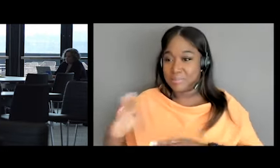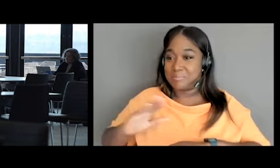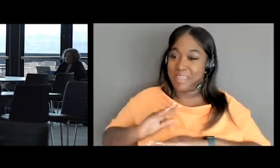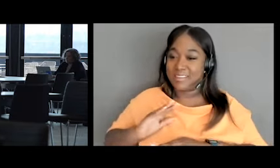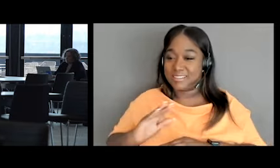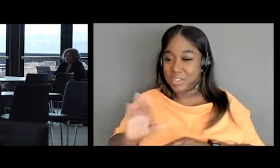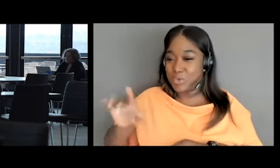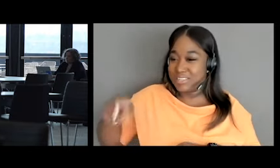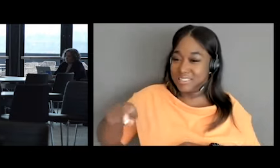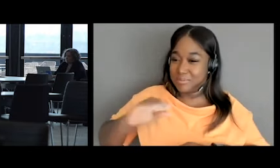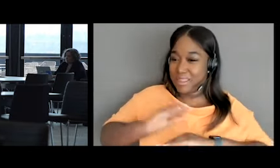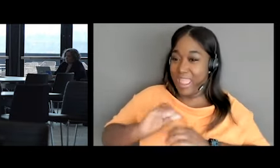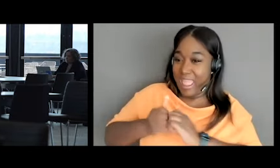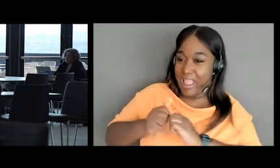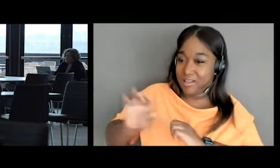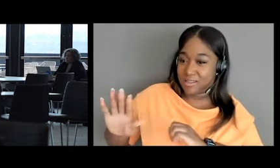and spirits can handle.